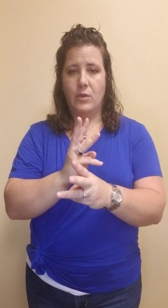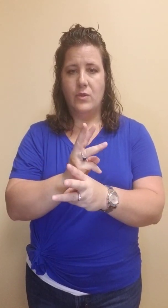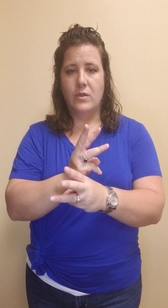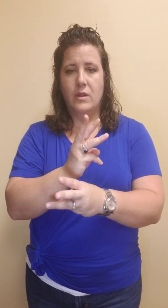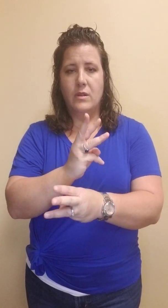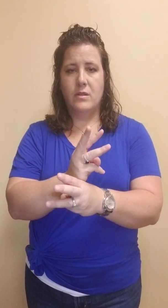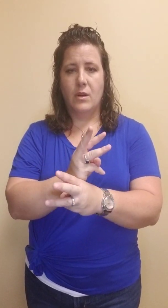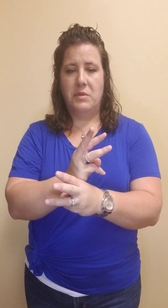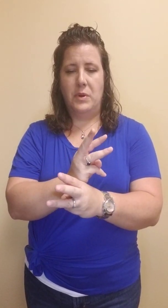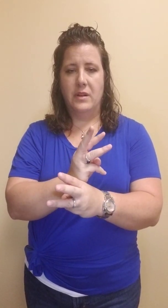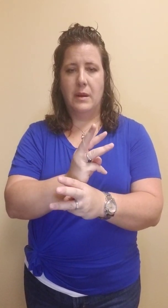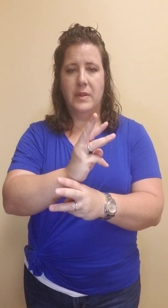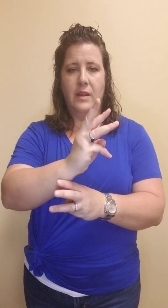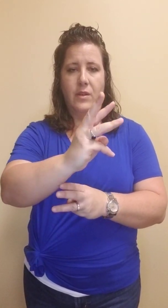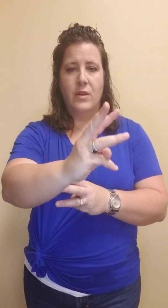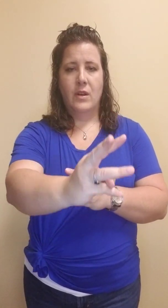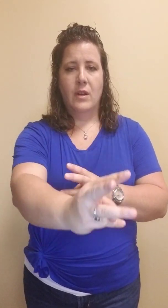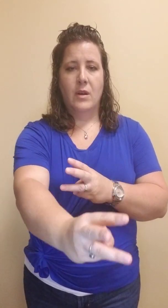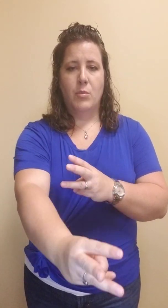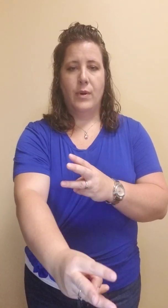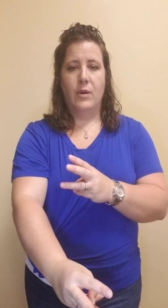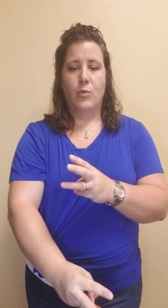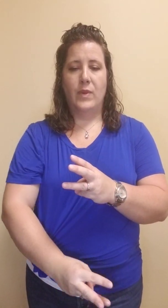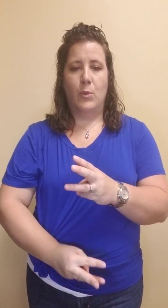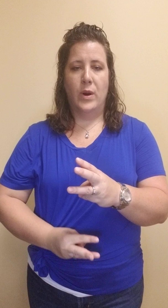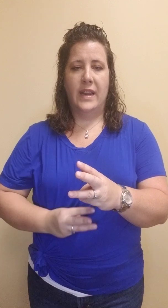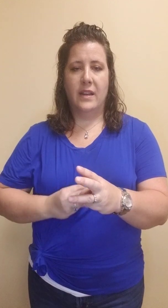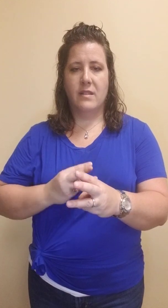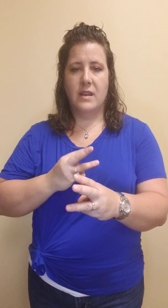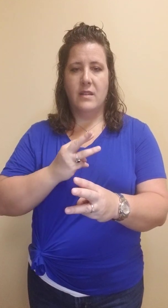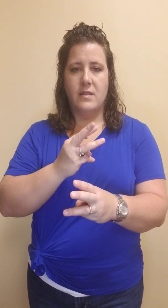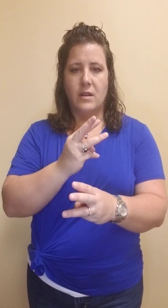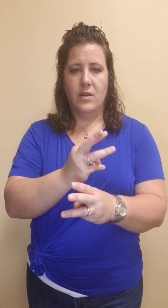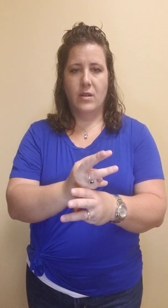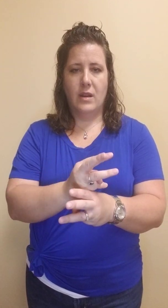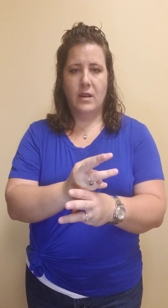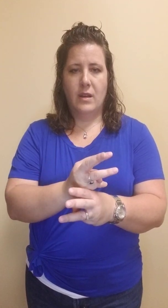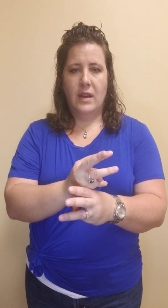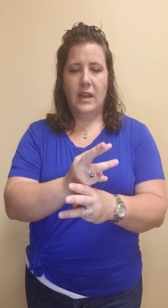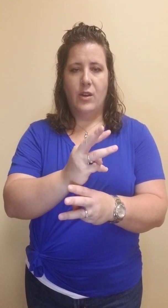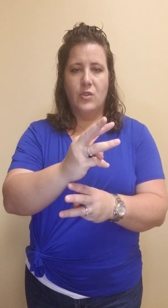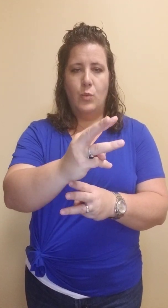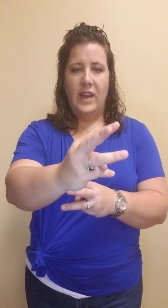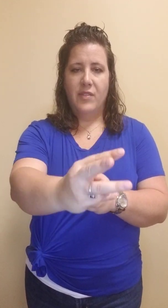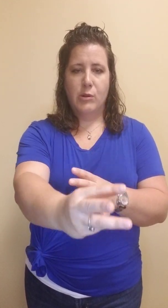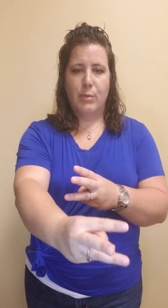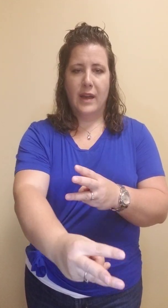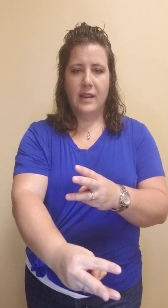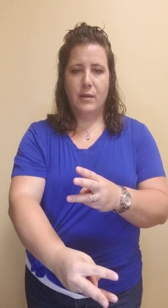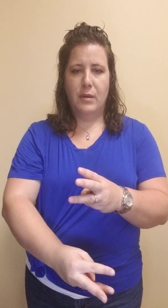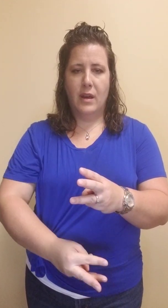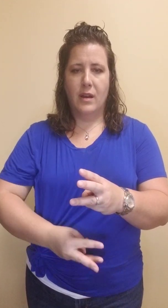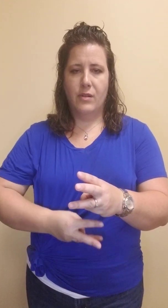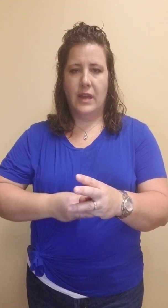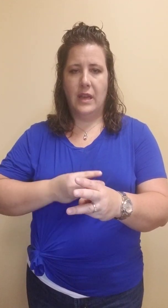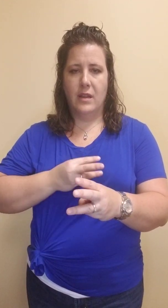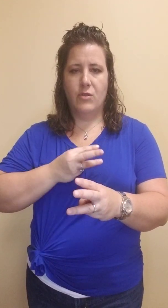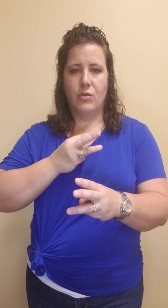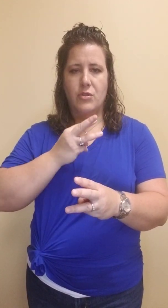W's, start with one on top of the other. Bring that one hand, stay still, and it goes away from your body, under the hand, towards your